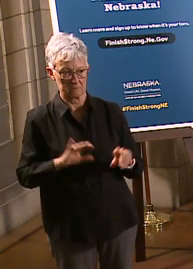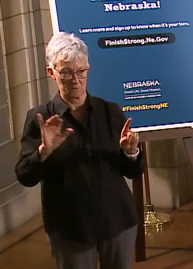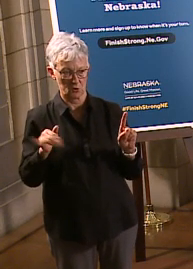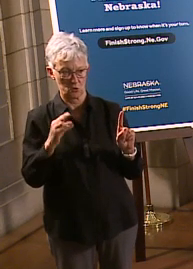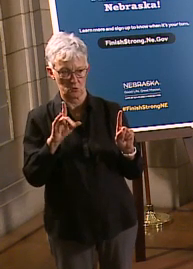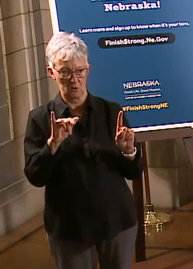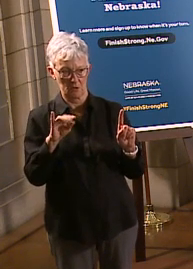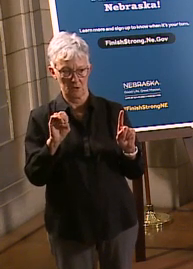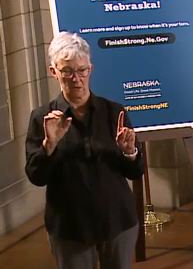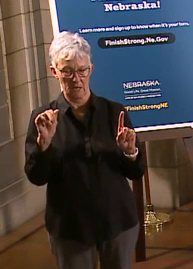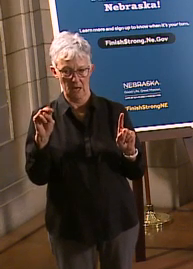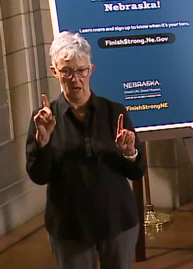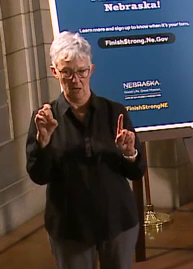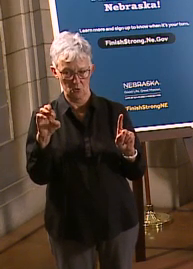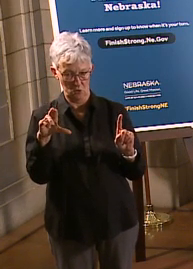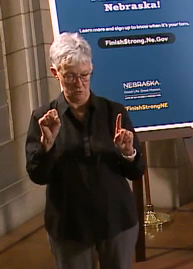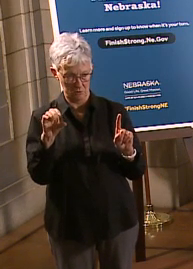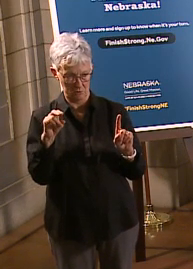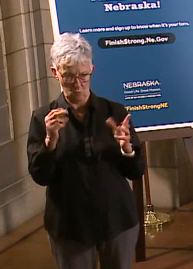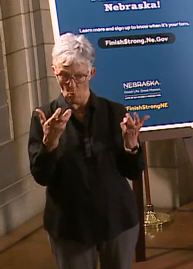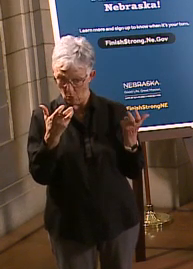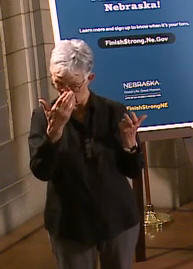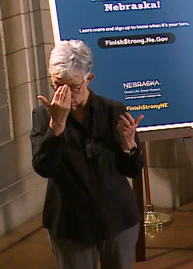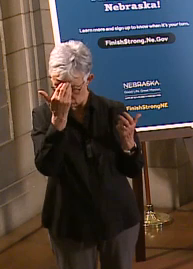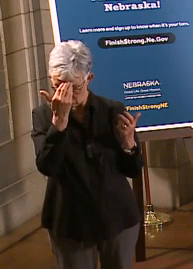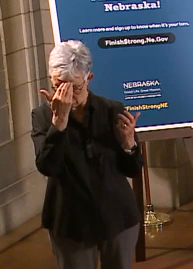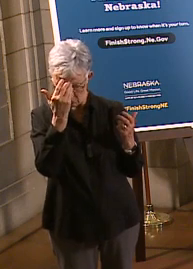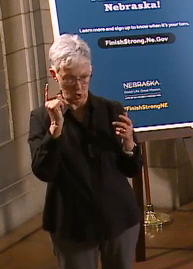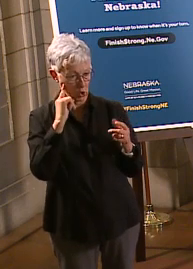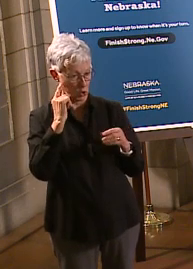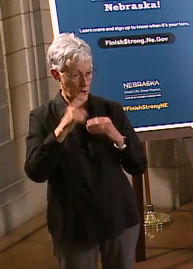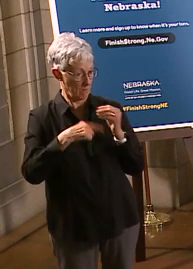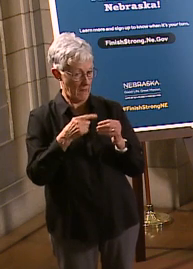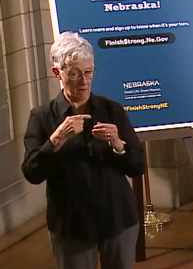week's vaccine supply. And Julie Anderson wants to know if we've heard anything about